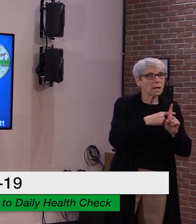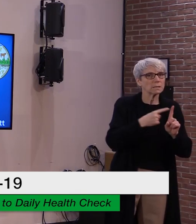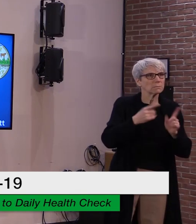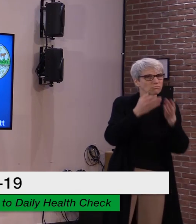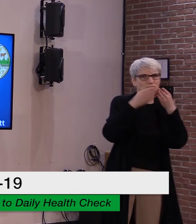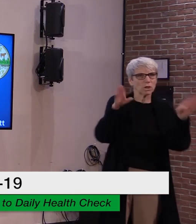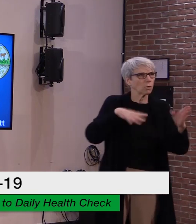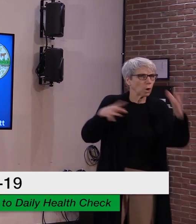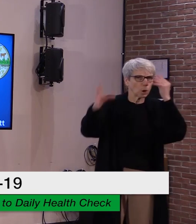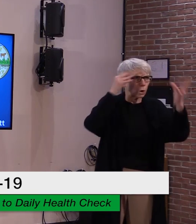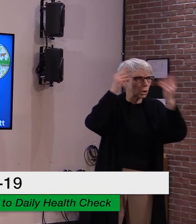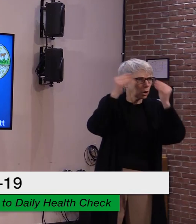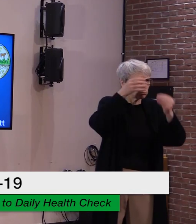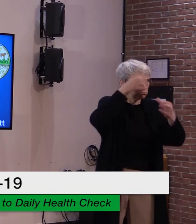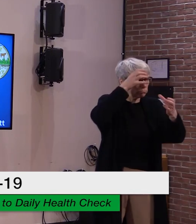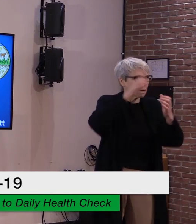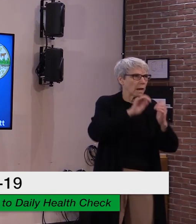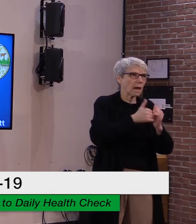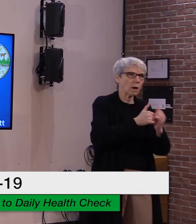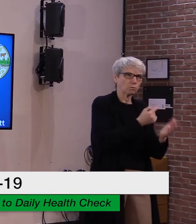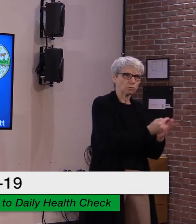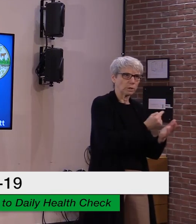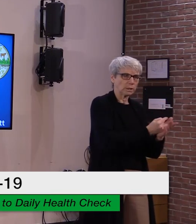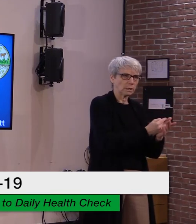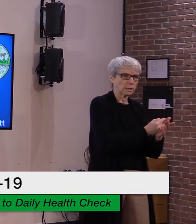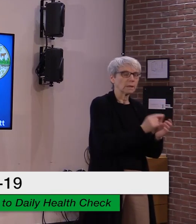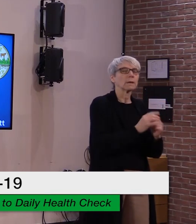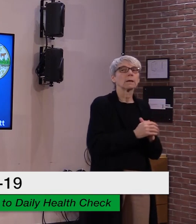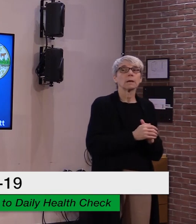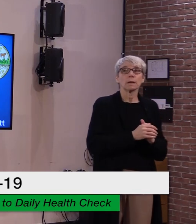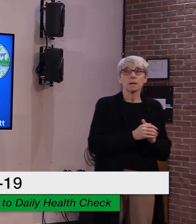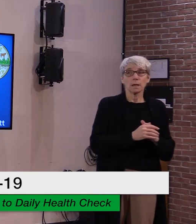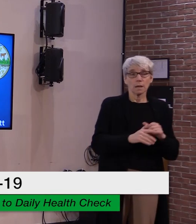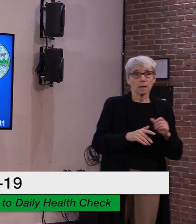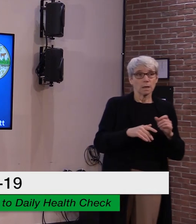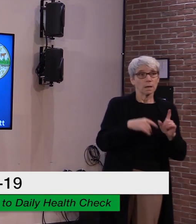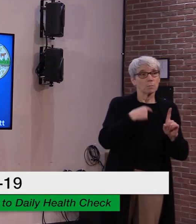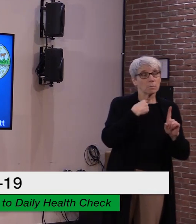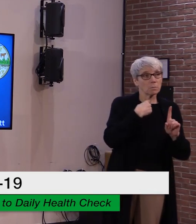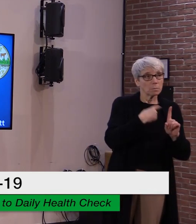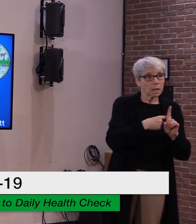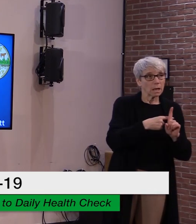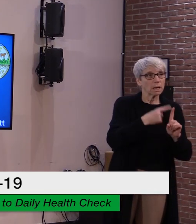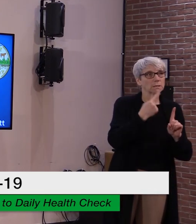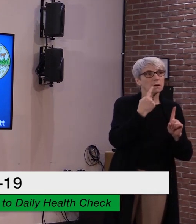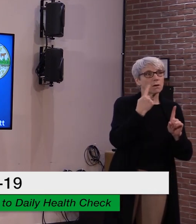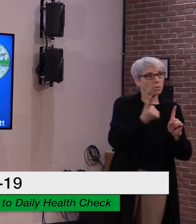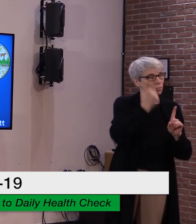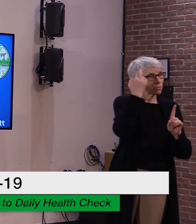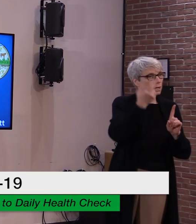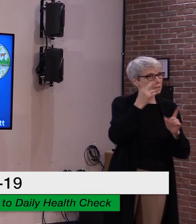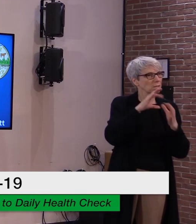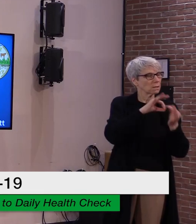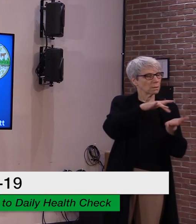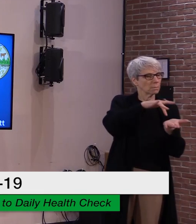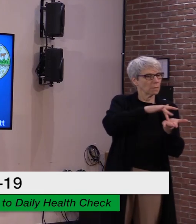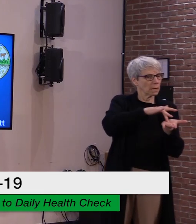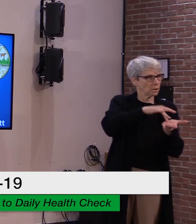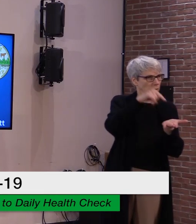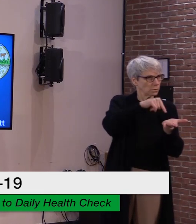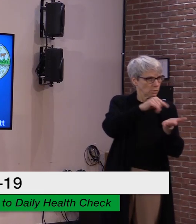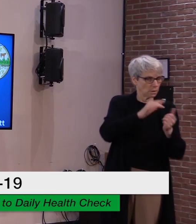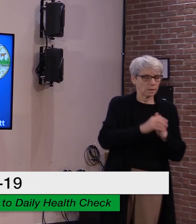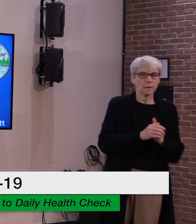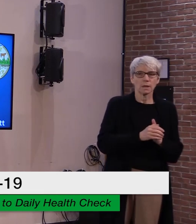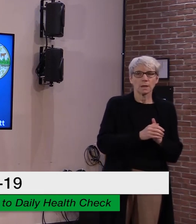knowledge with one exception this also relates to non-medication interventions these kind